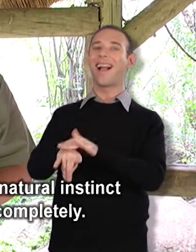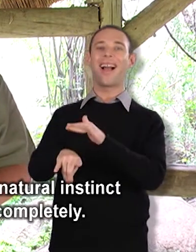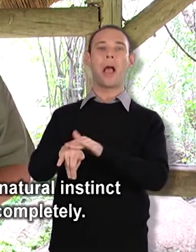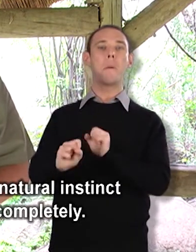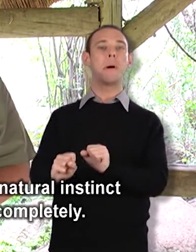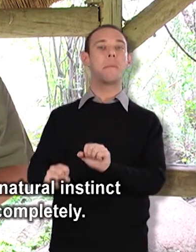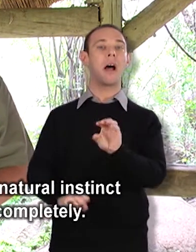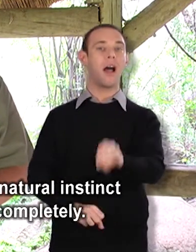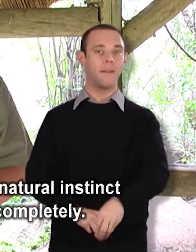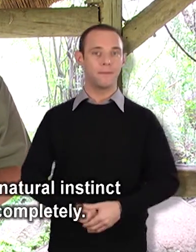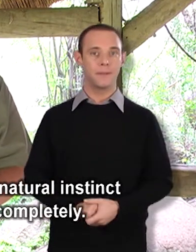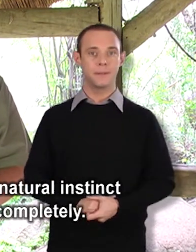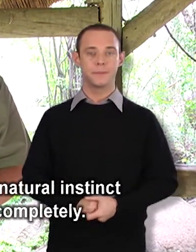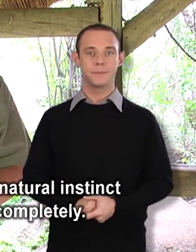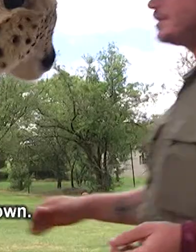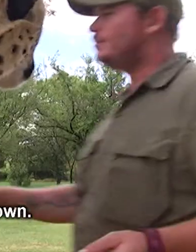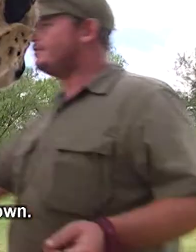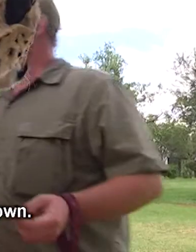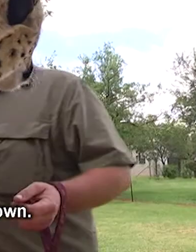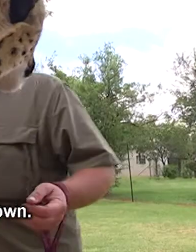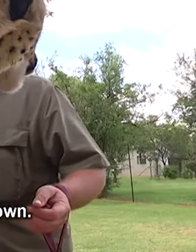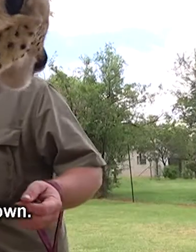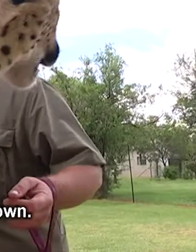this because of the natural instinct taking over completely.